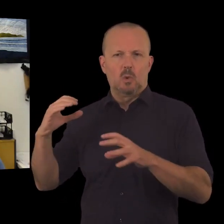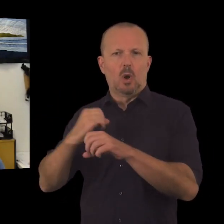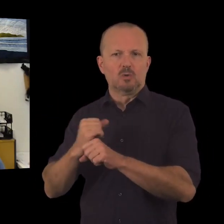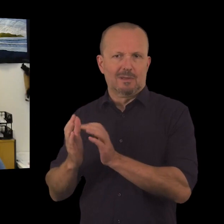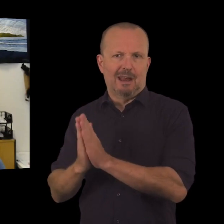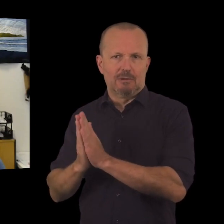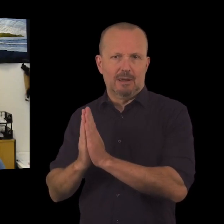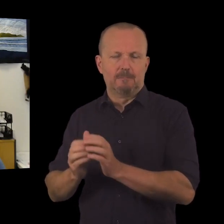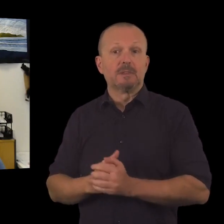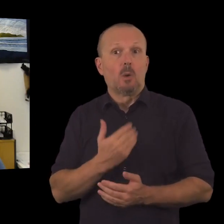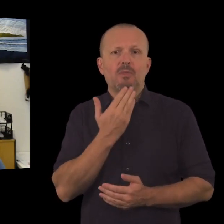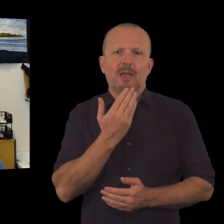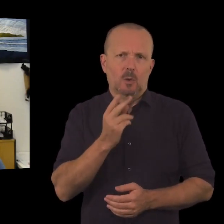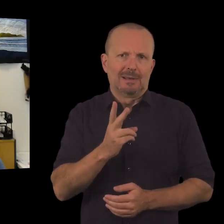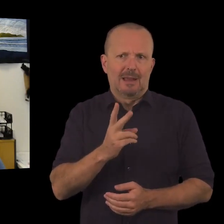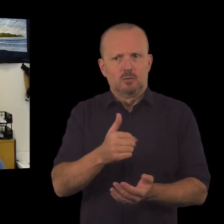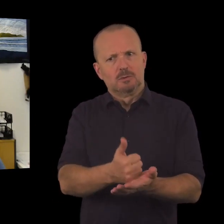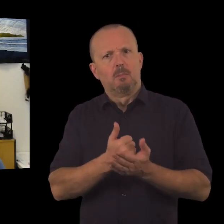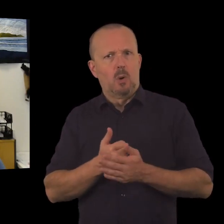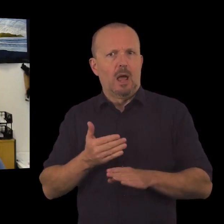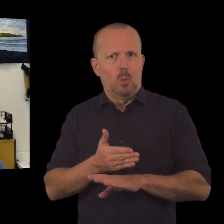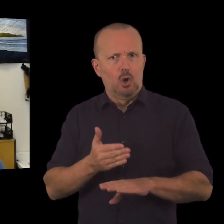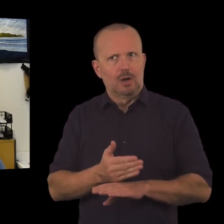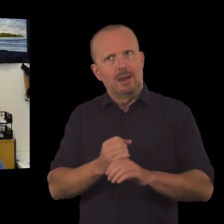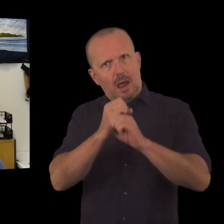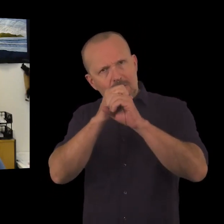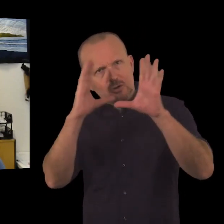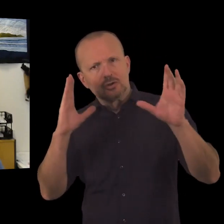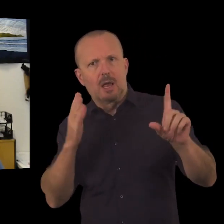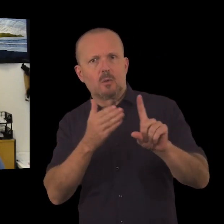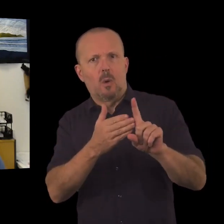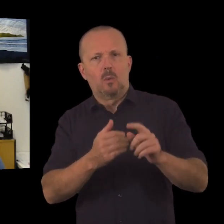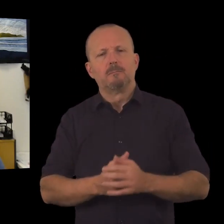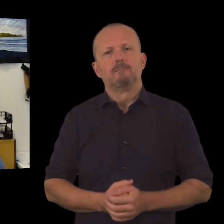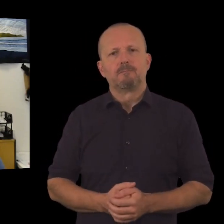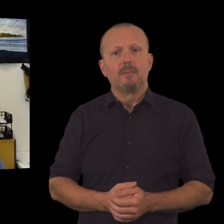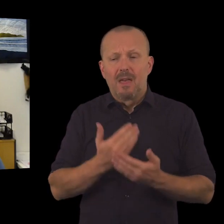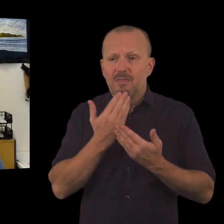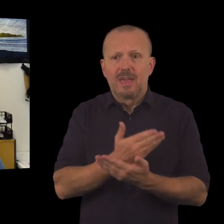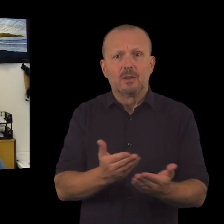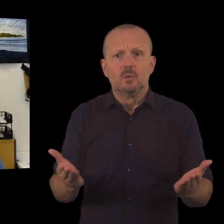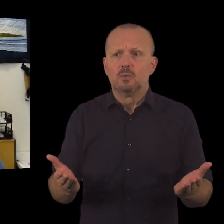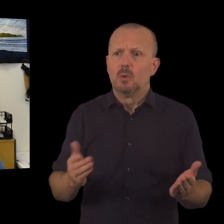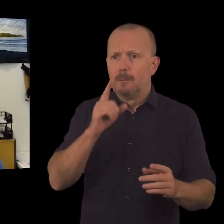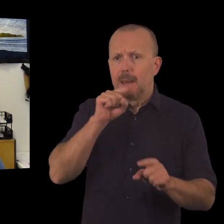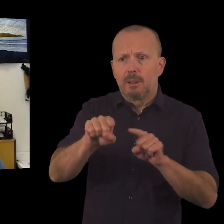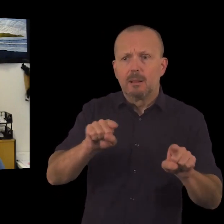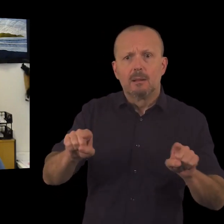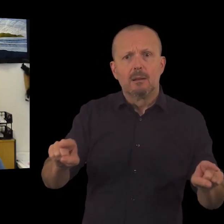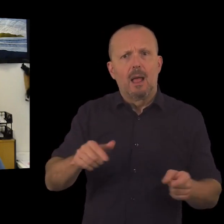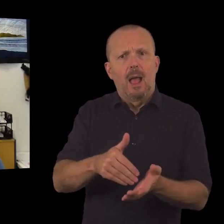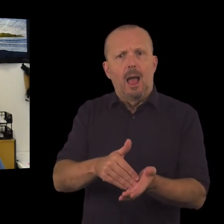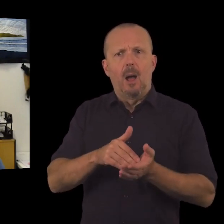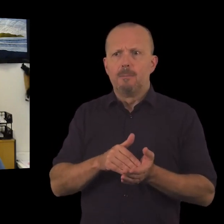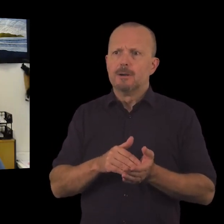you again and for your support of our Mahi Bill. Thank you again to all of you who helped guide and be